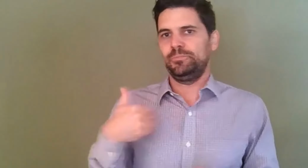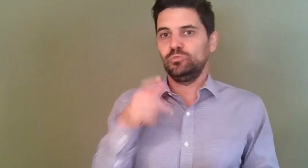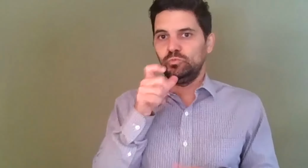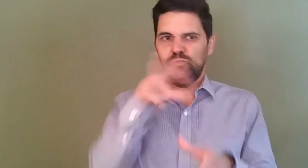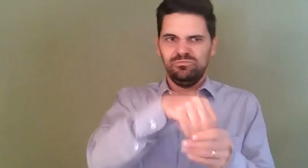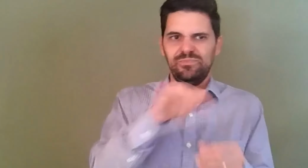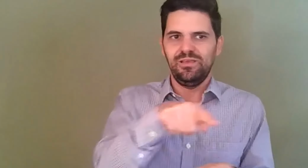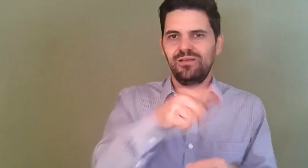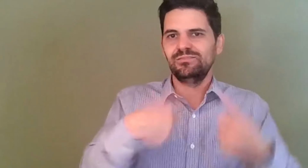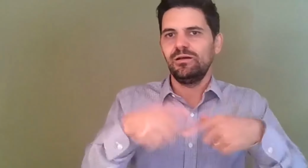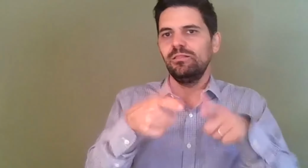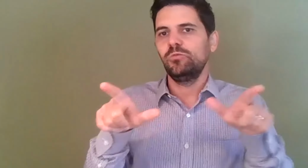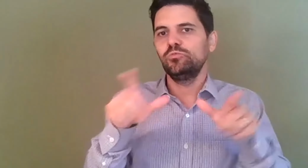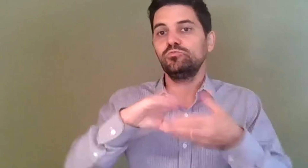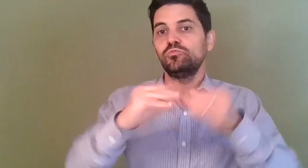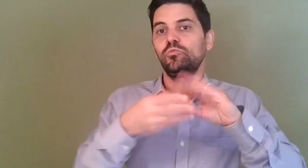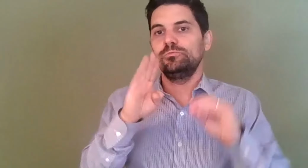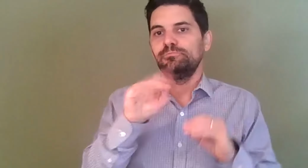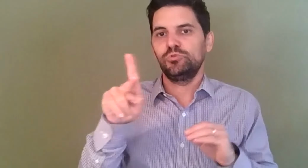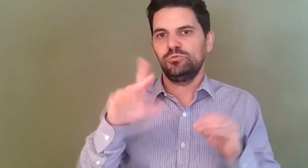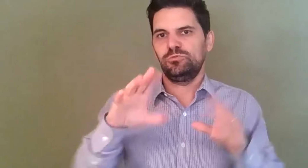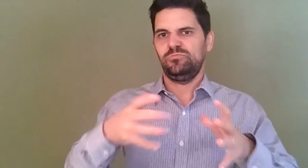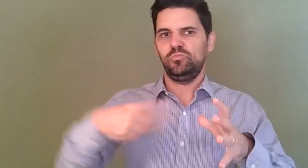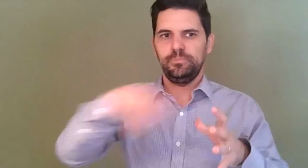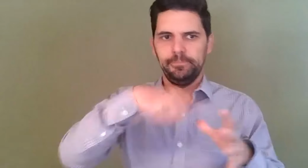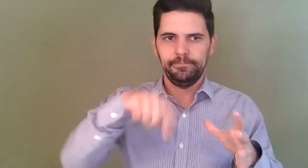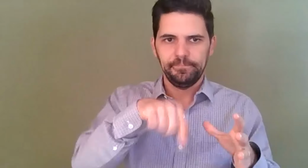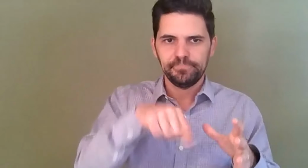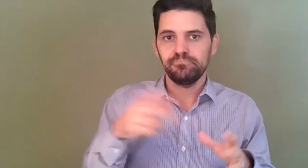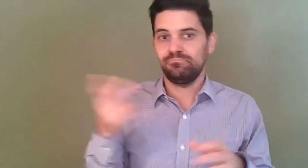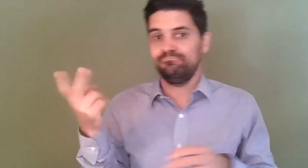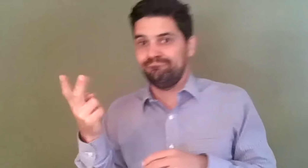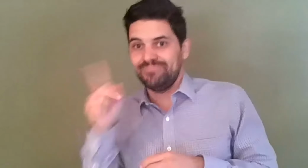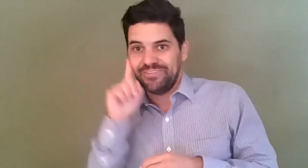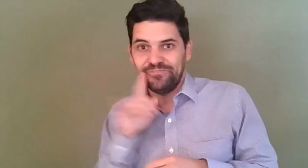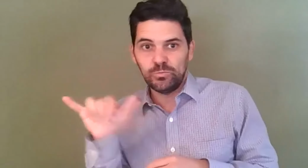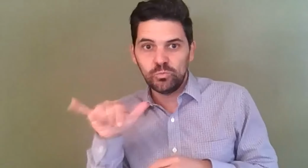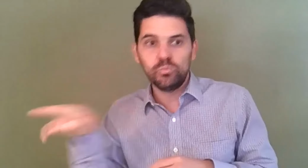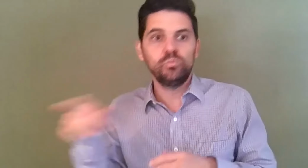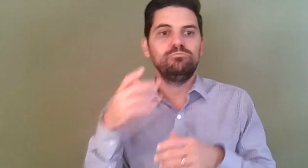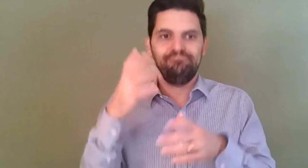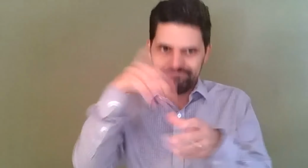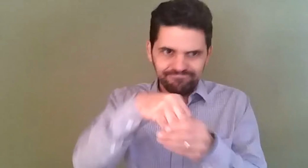2 other members who are involved with the sign language and storybooks.